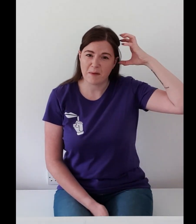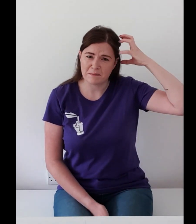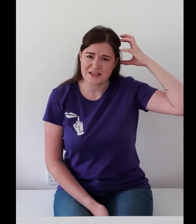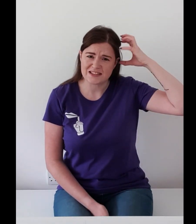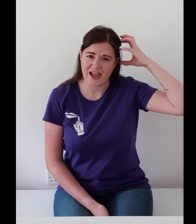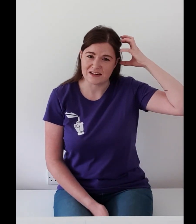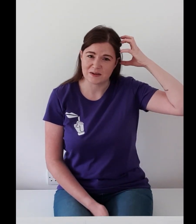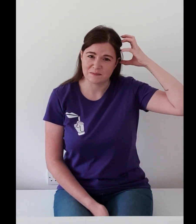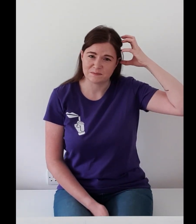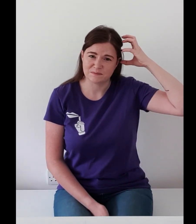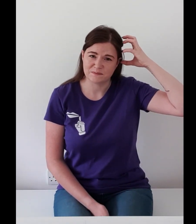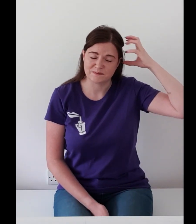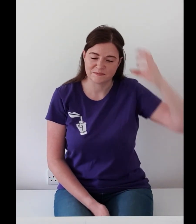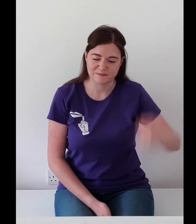Bumped his head.